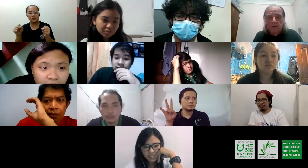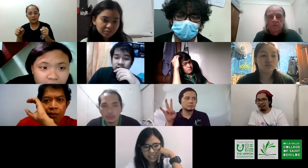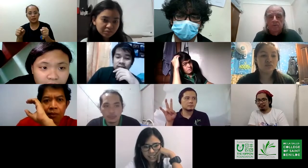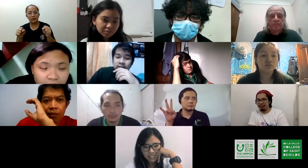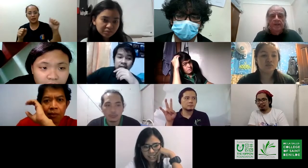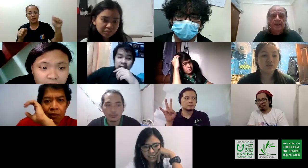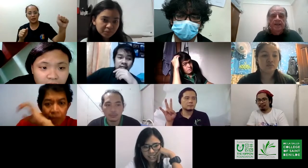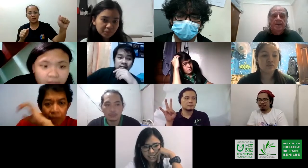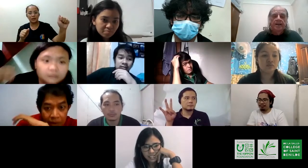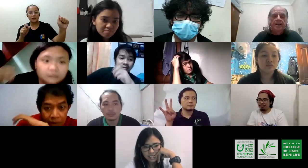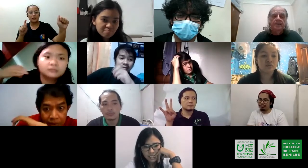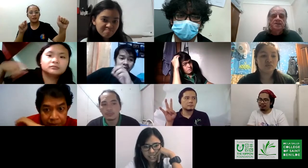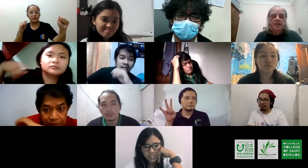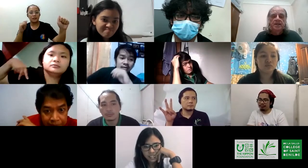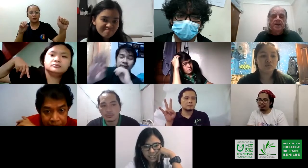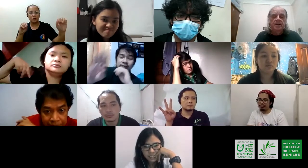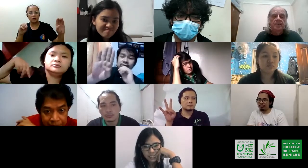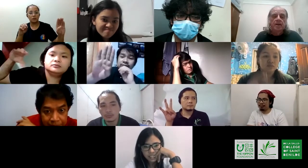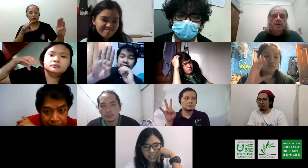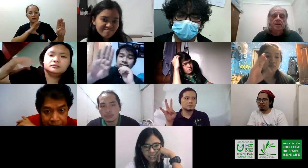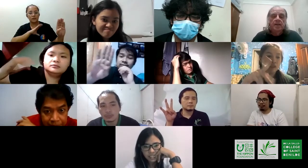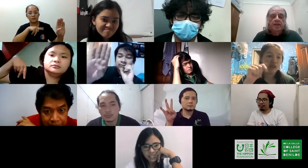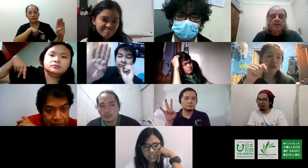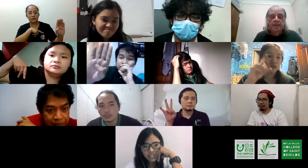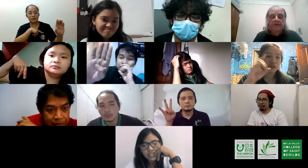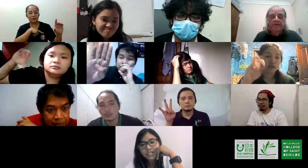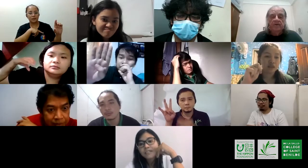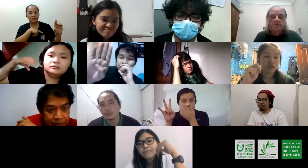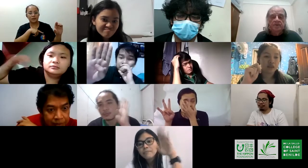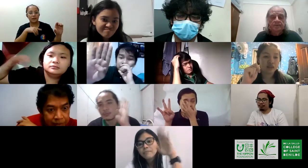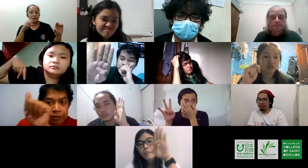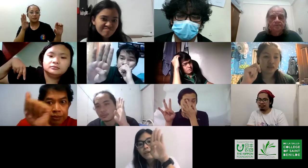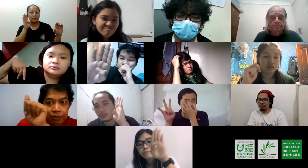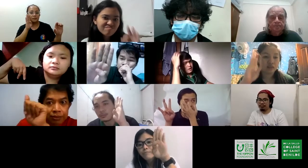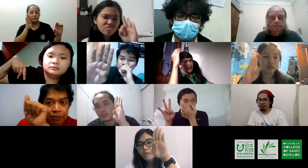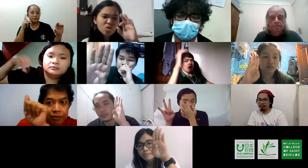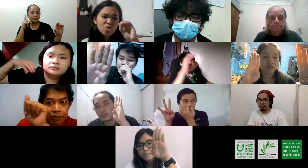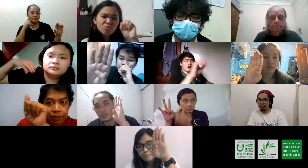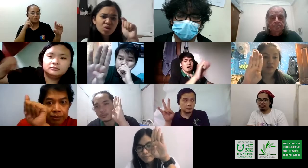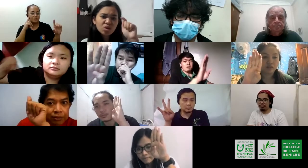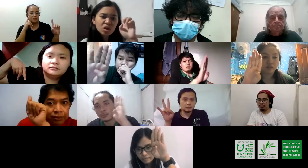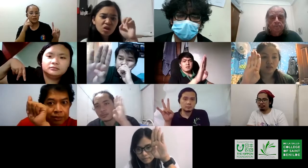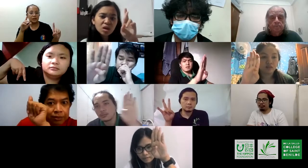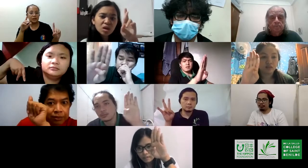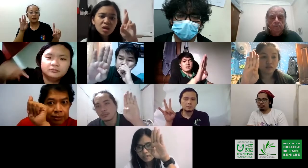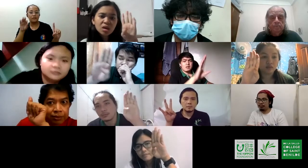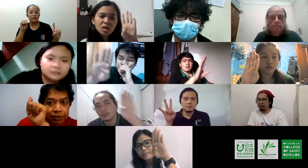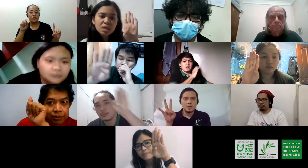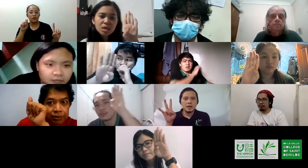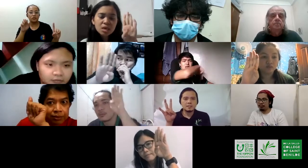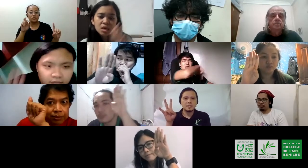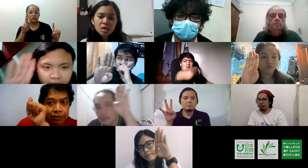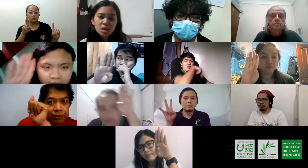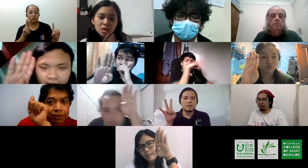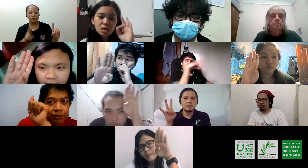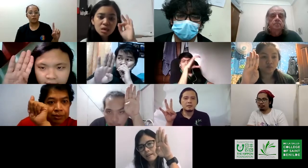Who cannot answer Gallaudet? Number 7. Who was the first person to receive a